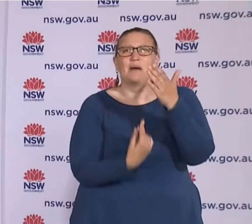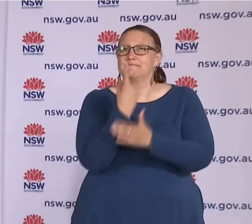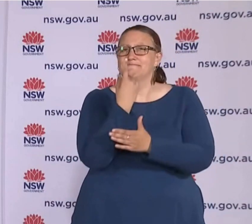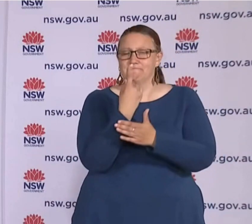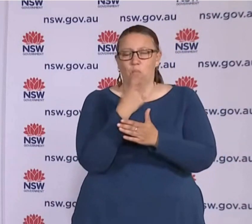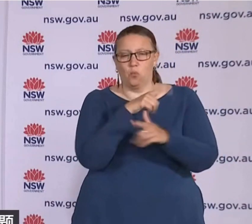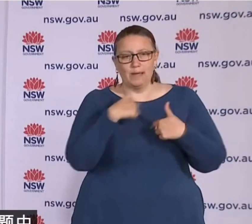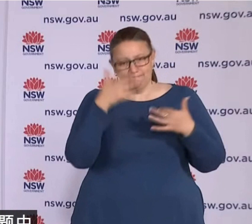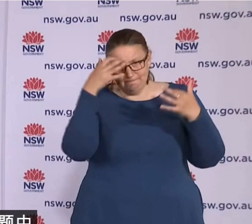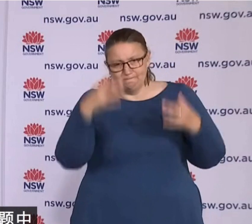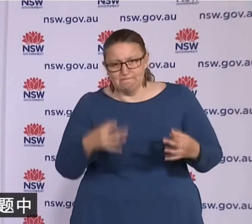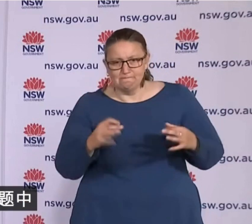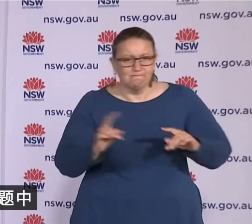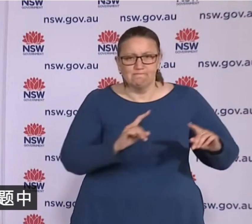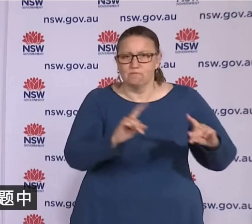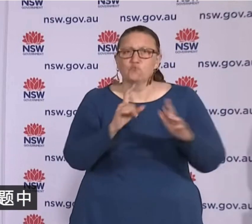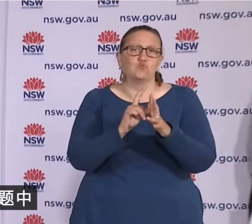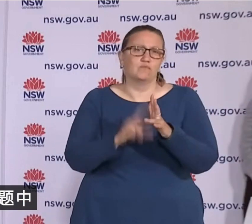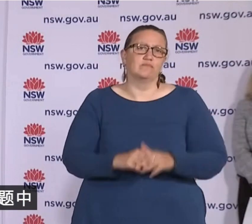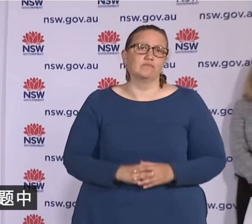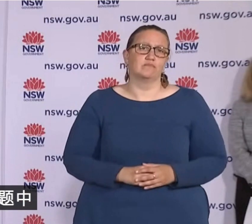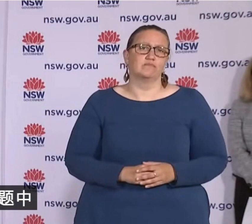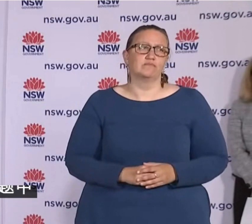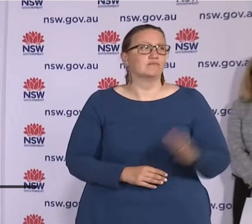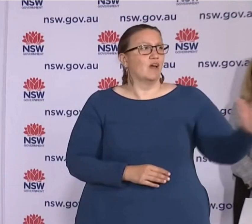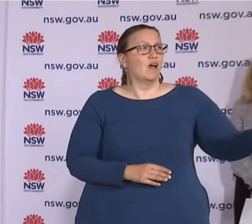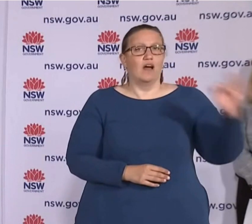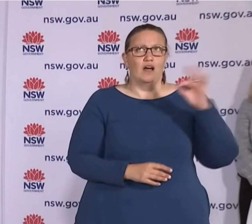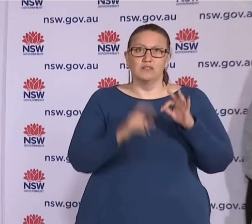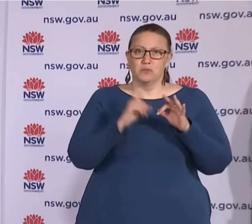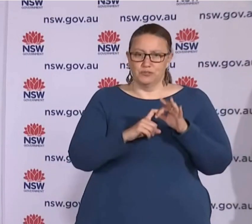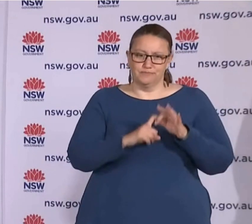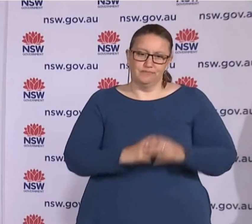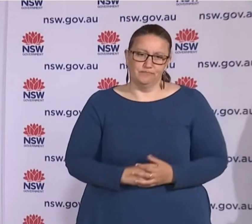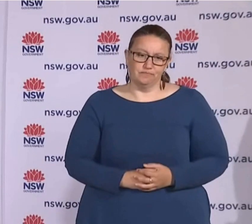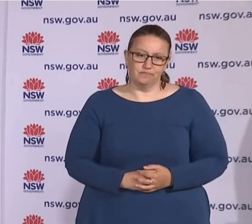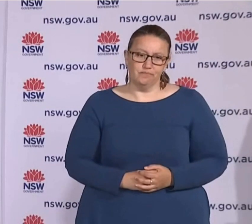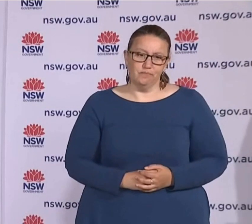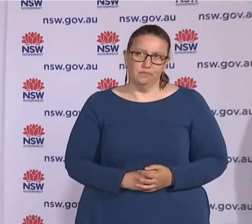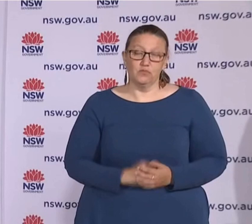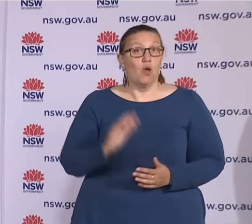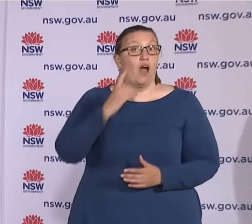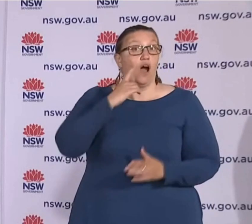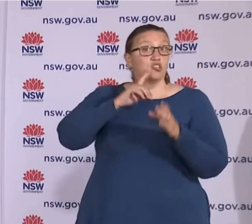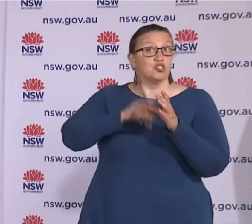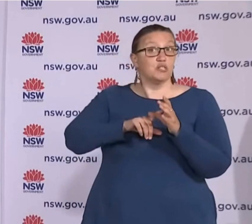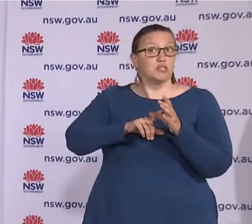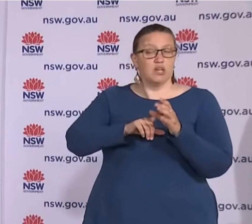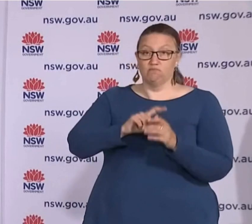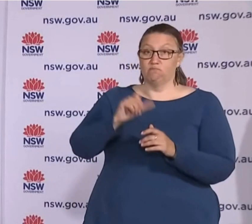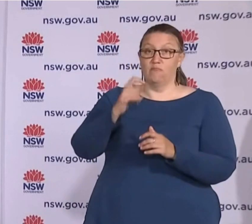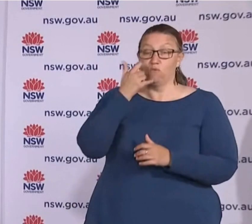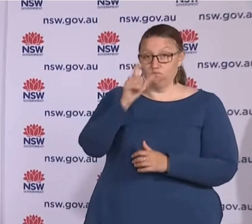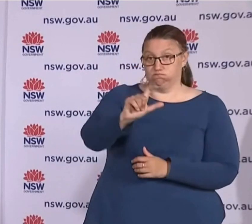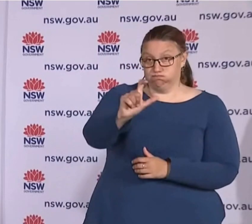legal advice for some of those issues, and I mean, I guess in some ways the settings are quite different because people need to be vaccinated. It's very different to last year. You were seeking legal